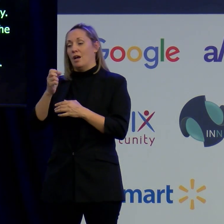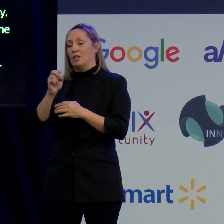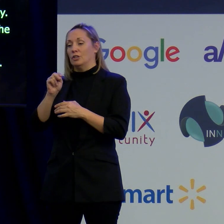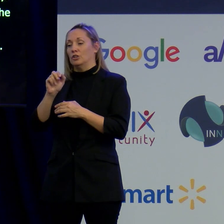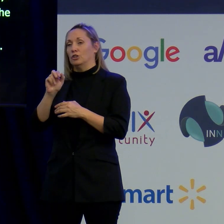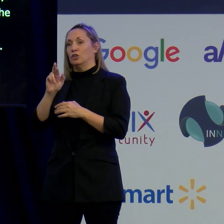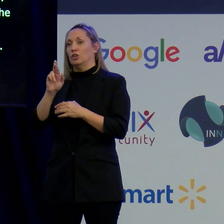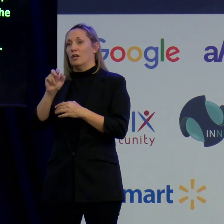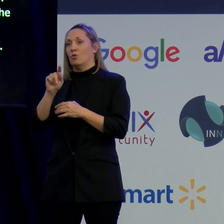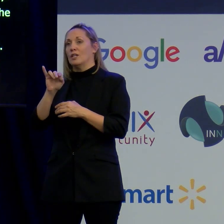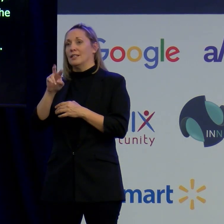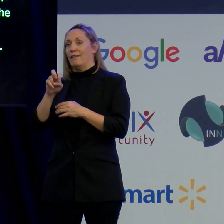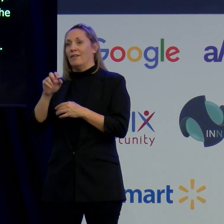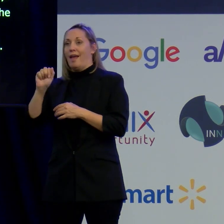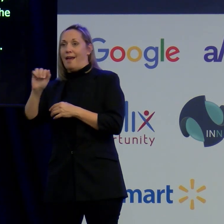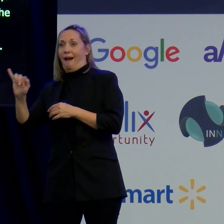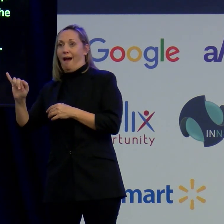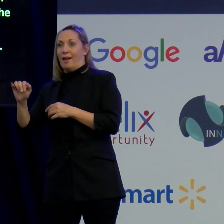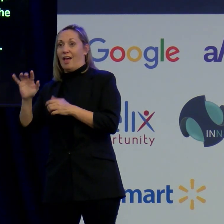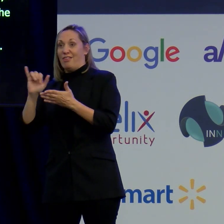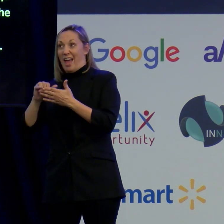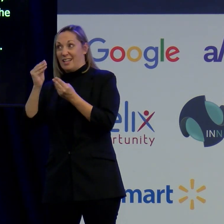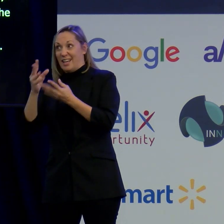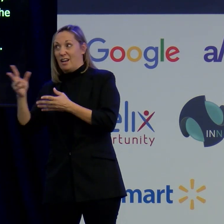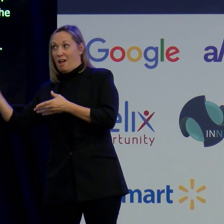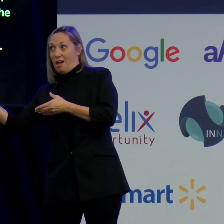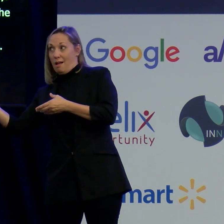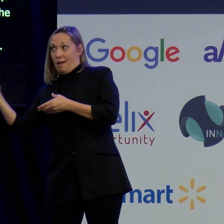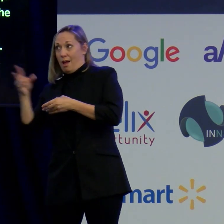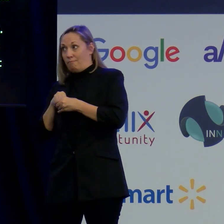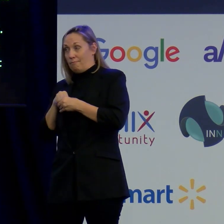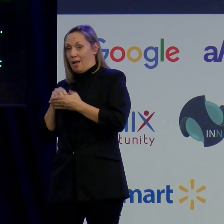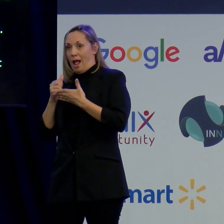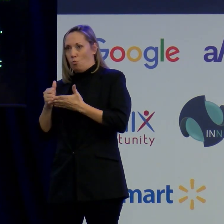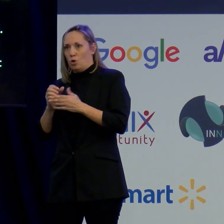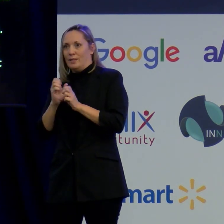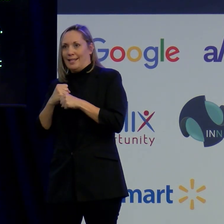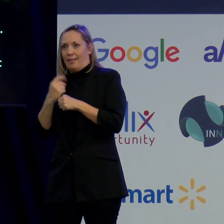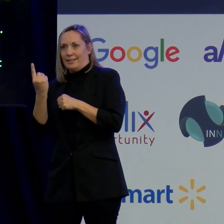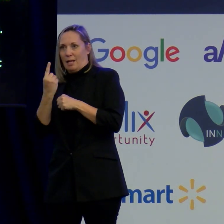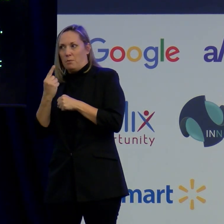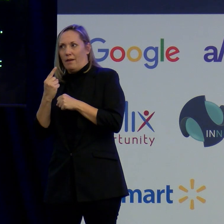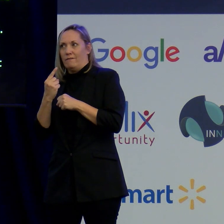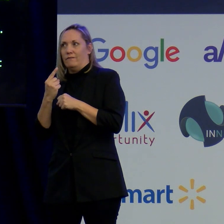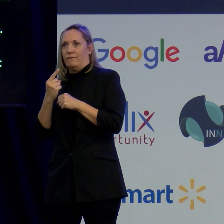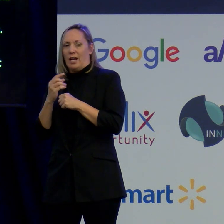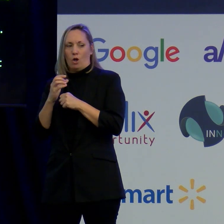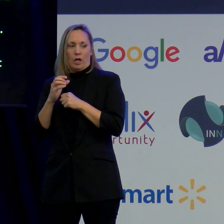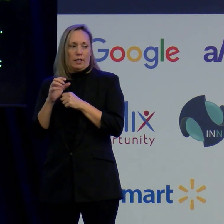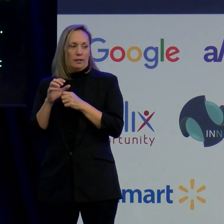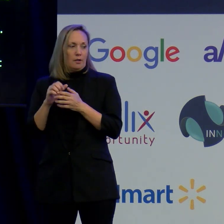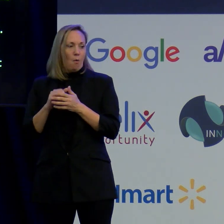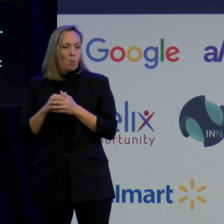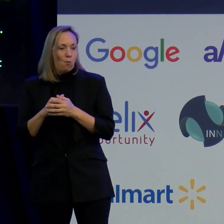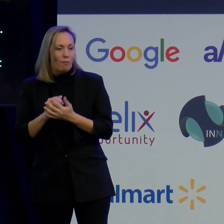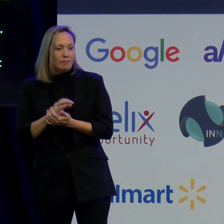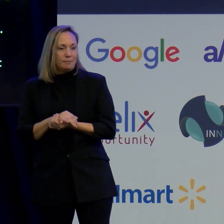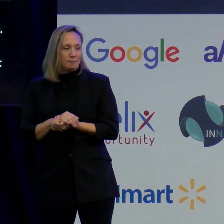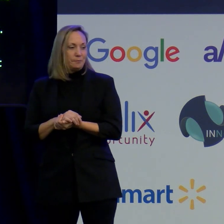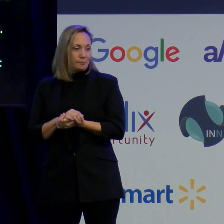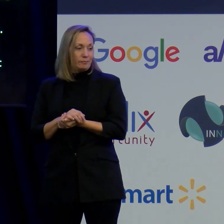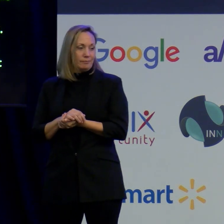that it will pull all of that data in and help you to synthesize something very quickly. So I've got